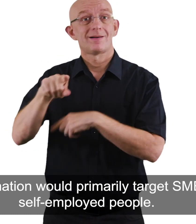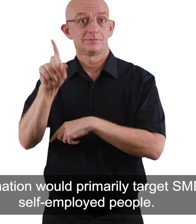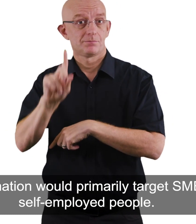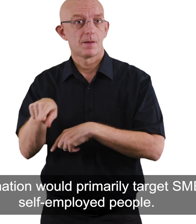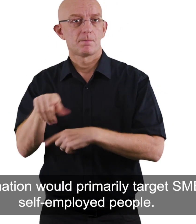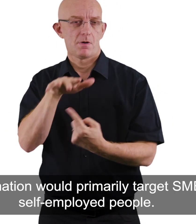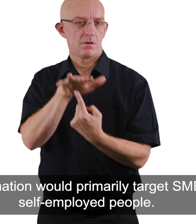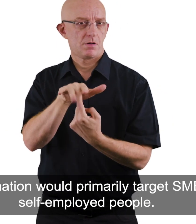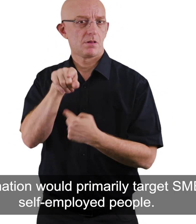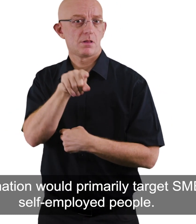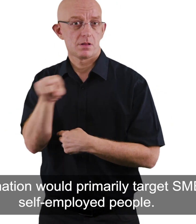people.